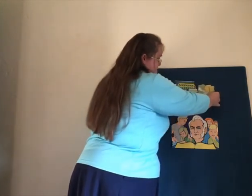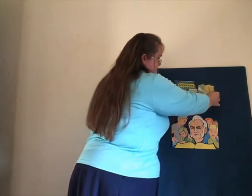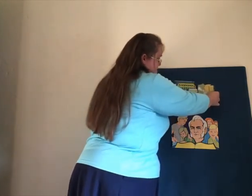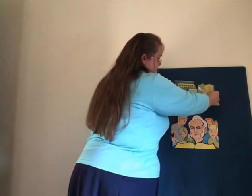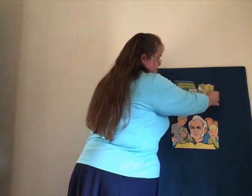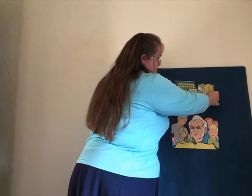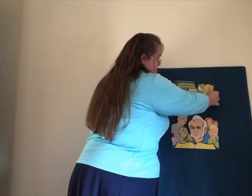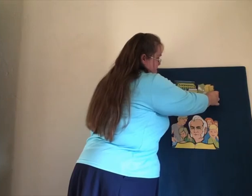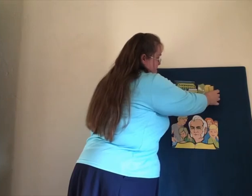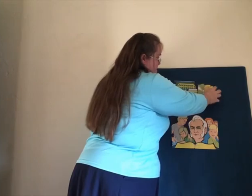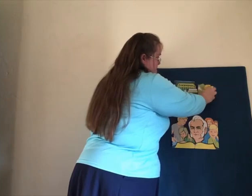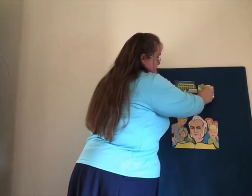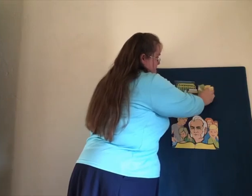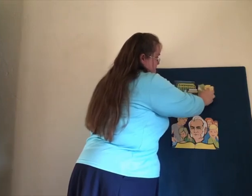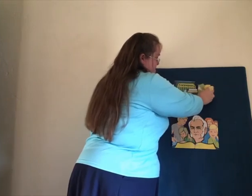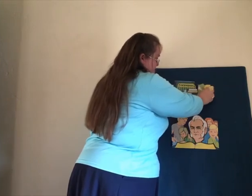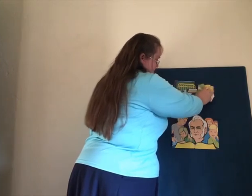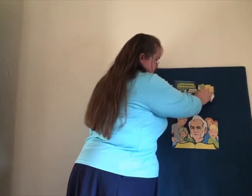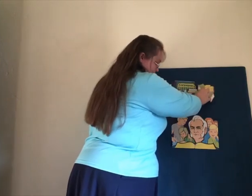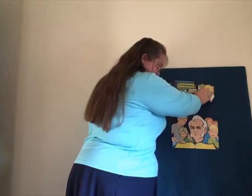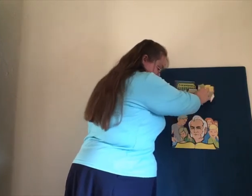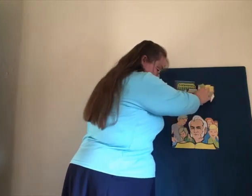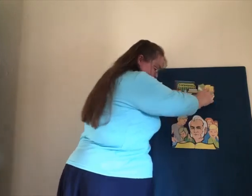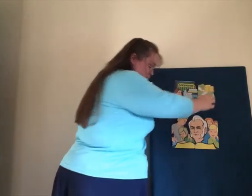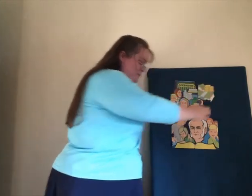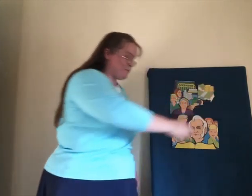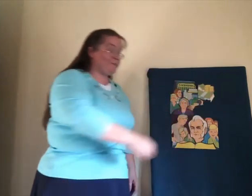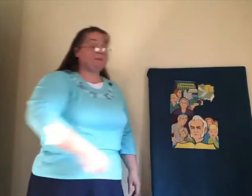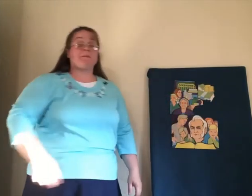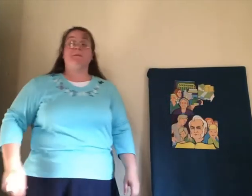to give money to help buy things for the home.